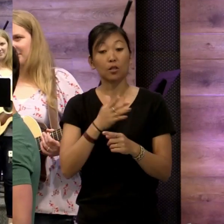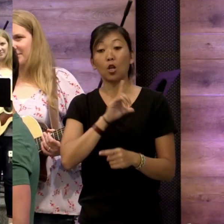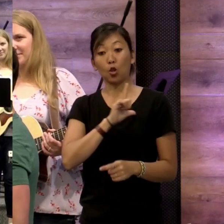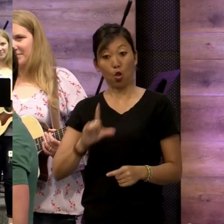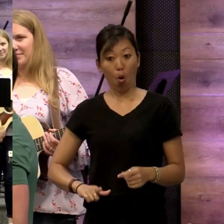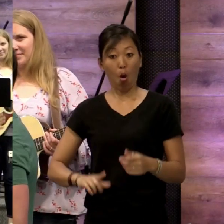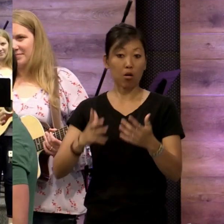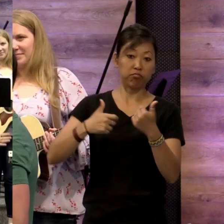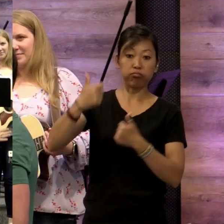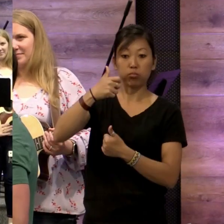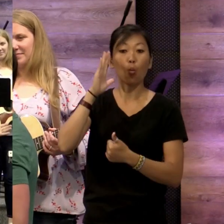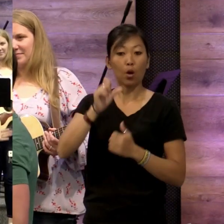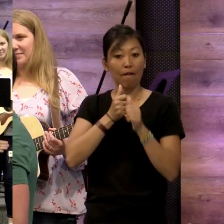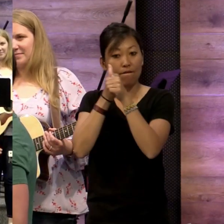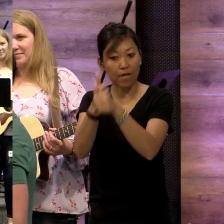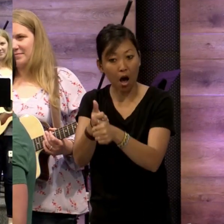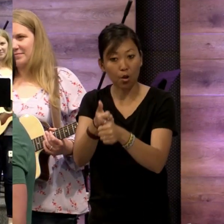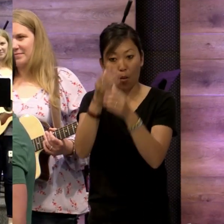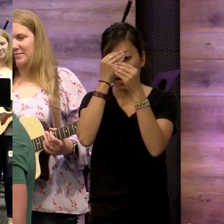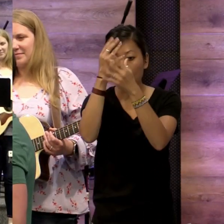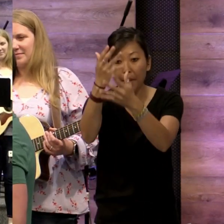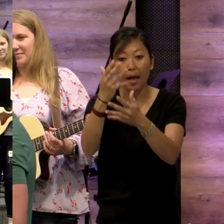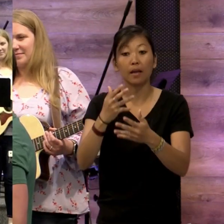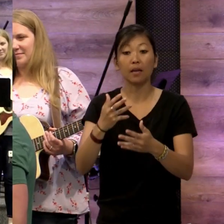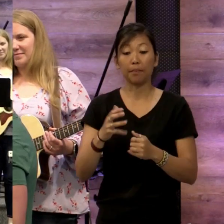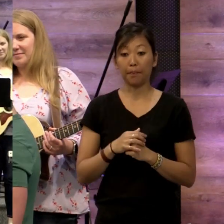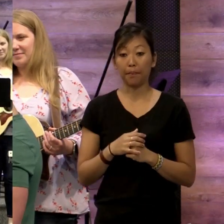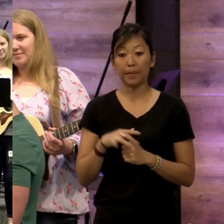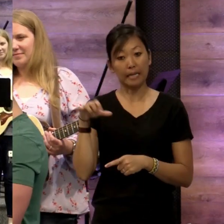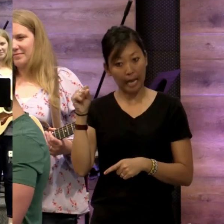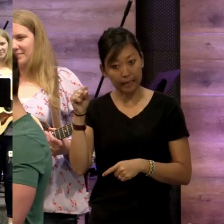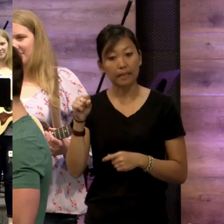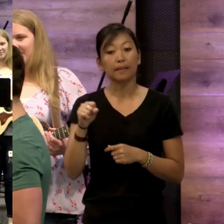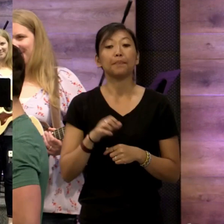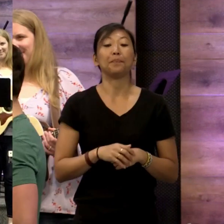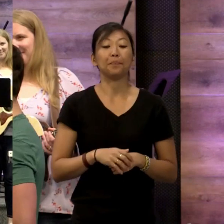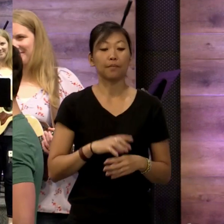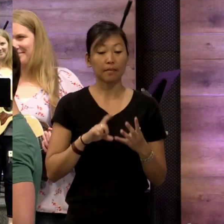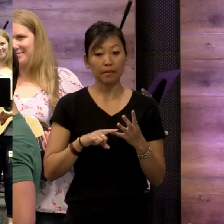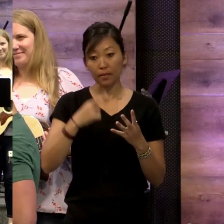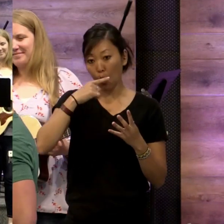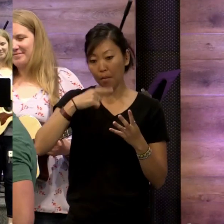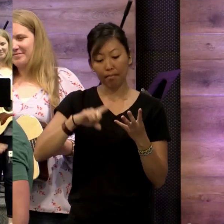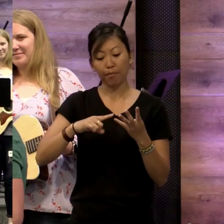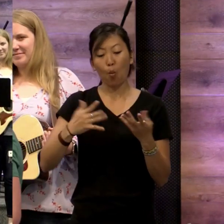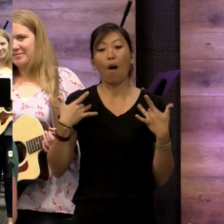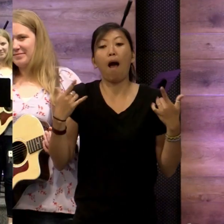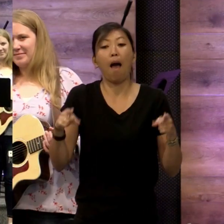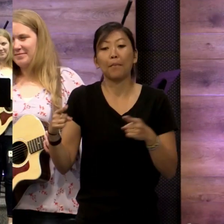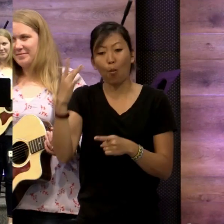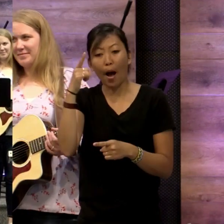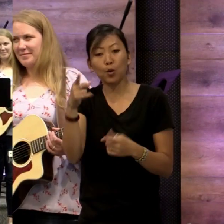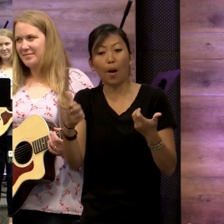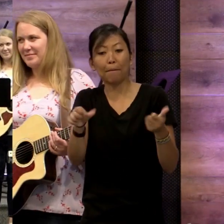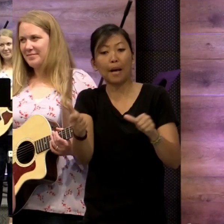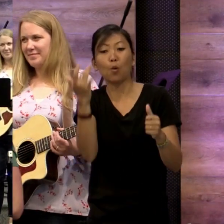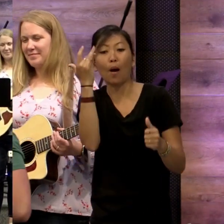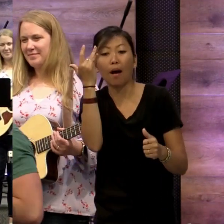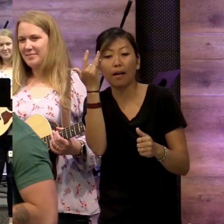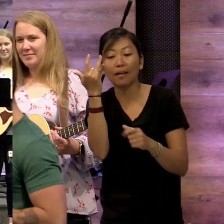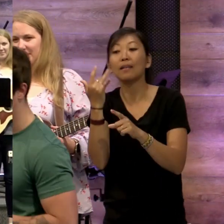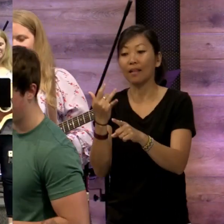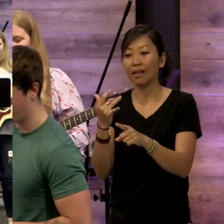that he is your Lord and that you're going to walk with him in obedience with him as the Lord of your life? Absolutely. Can you share with us your story and why you want to be baptized